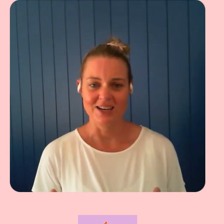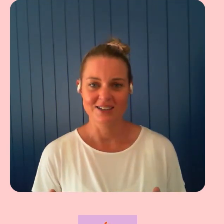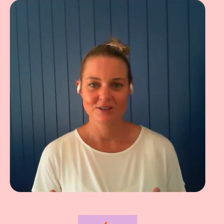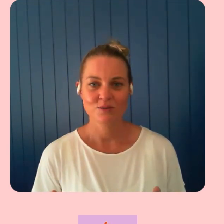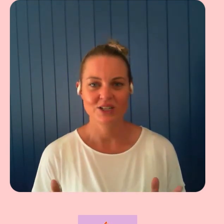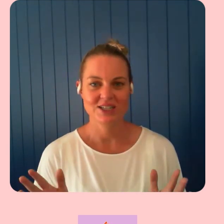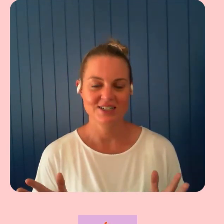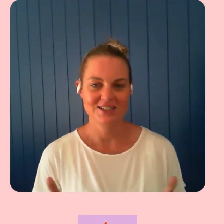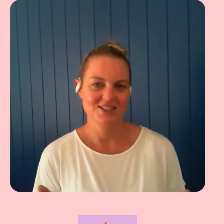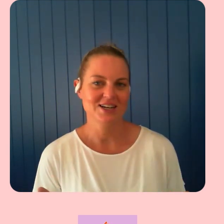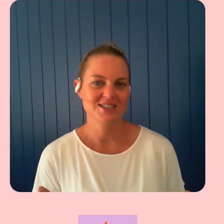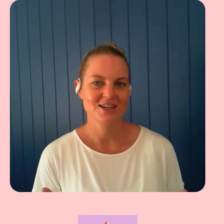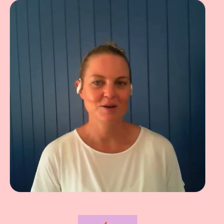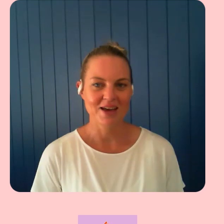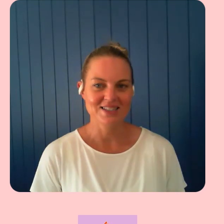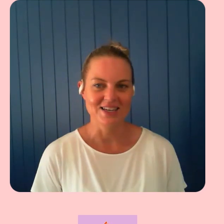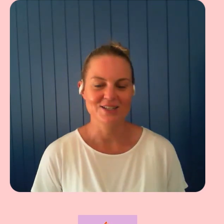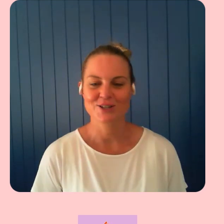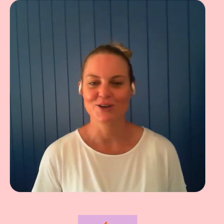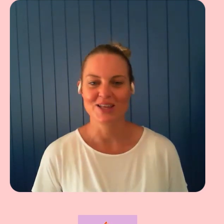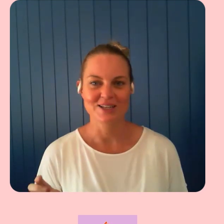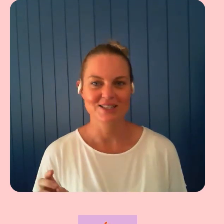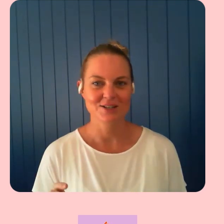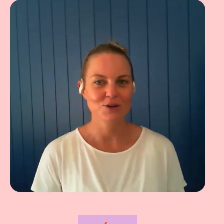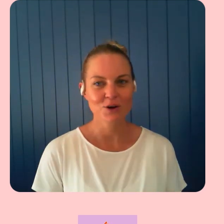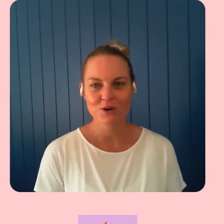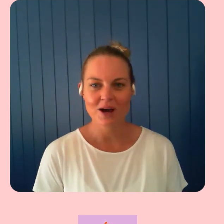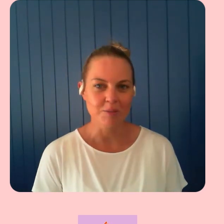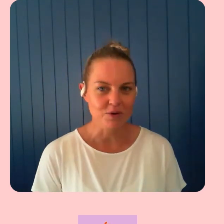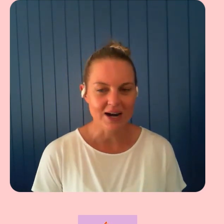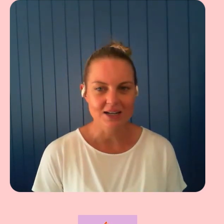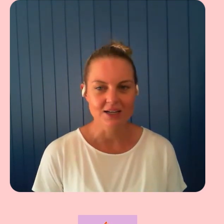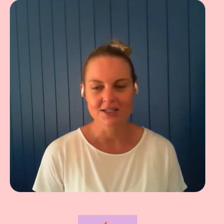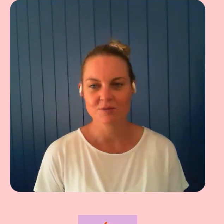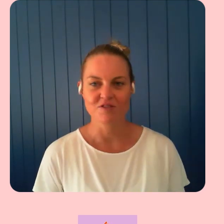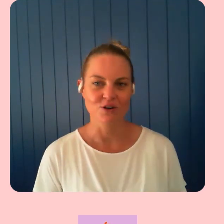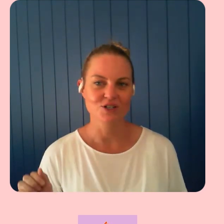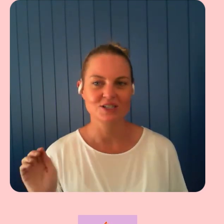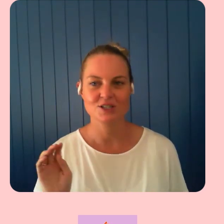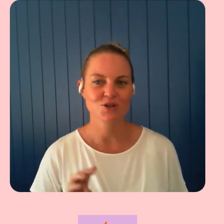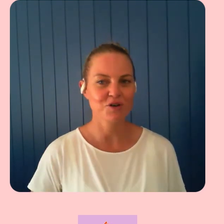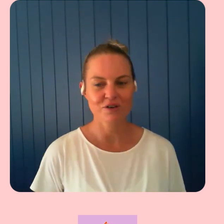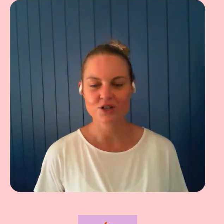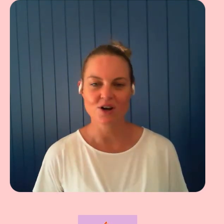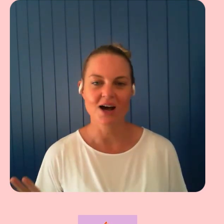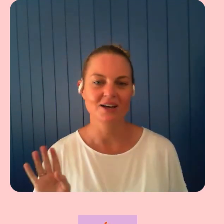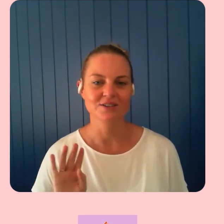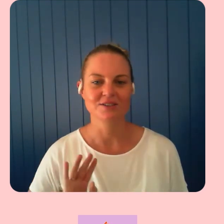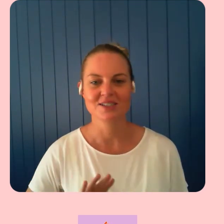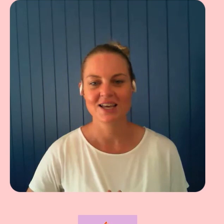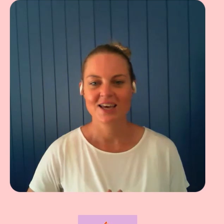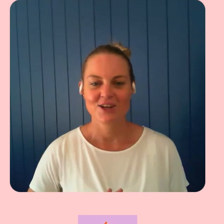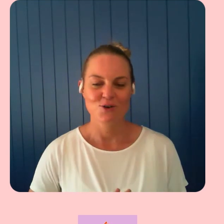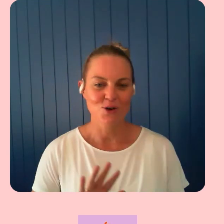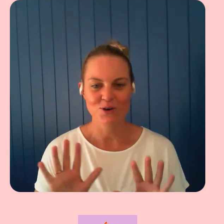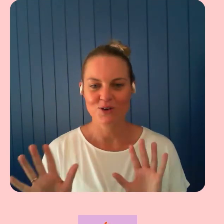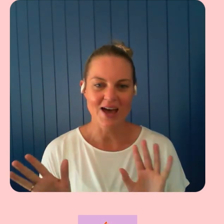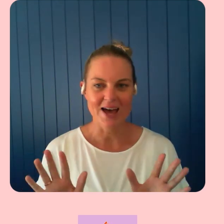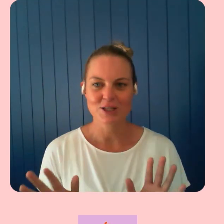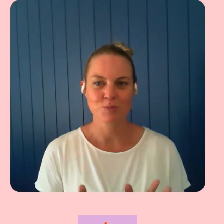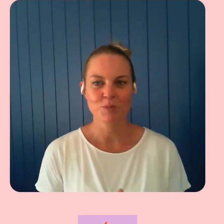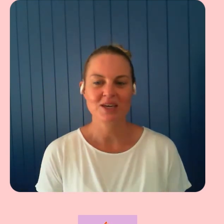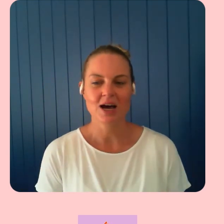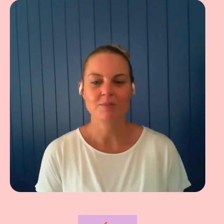is just amazing. So there's no upgraded versions, no free trials, no ads popping up.